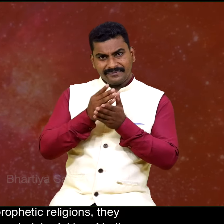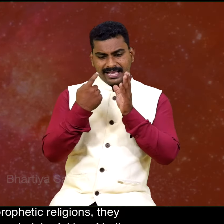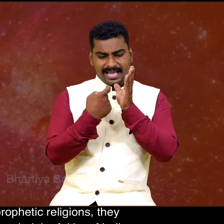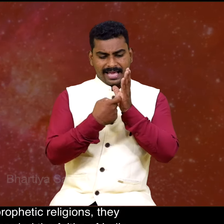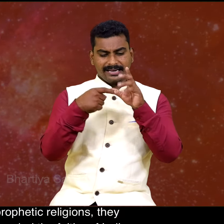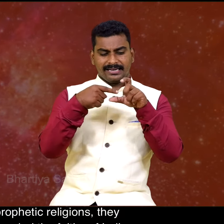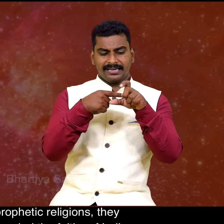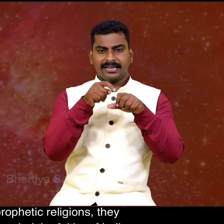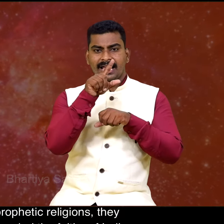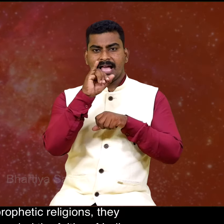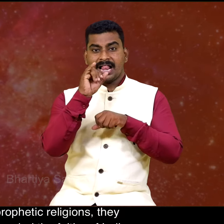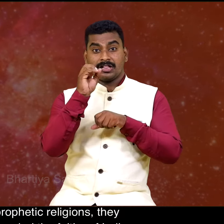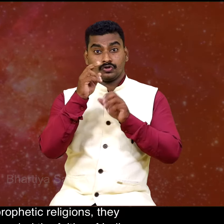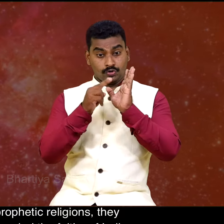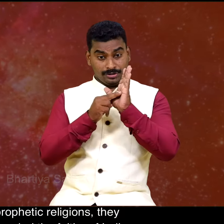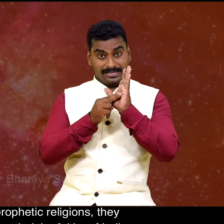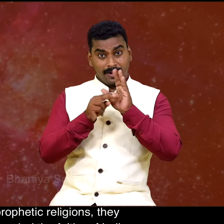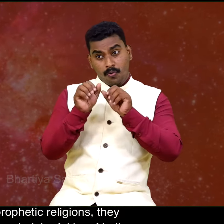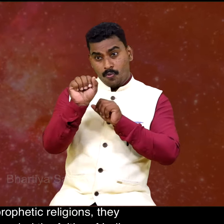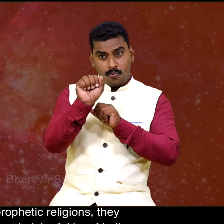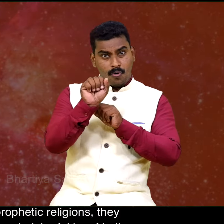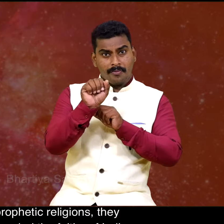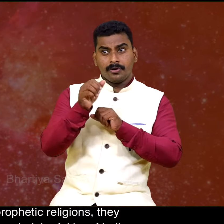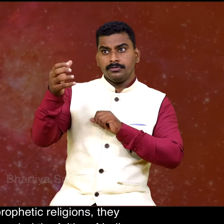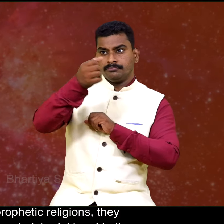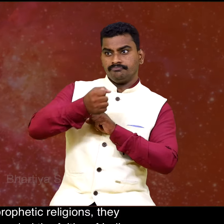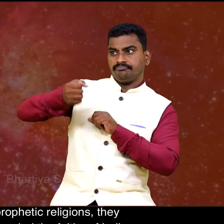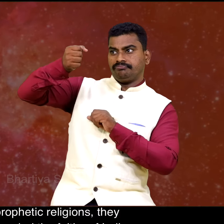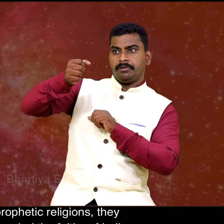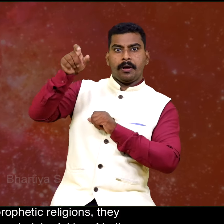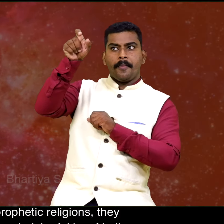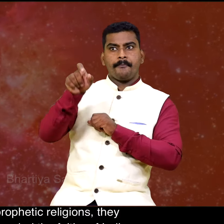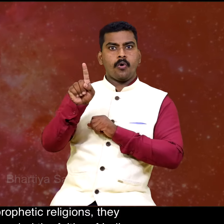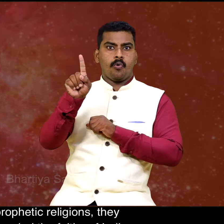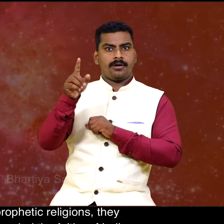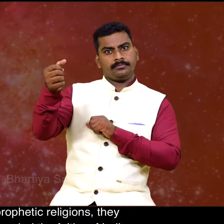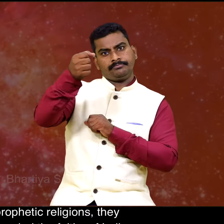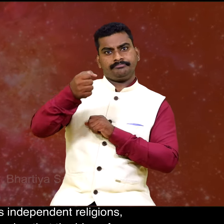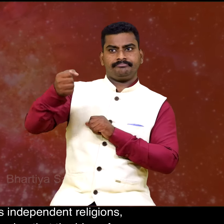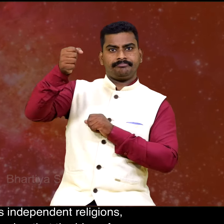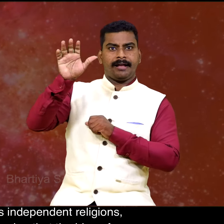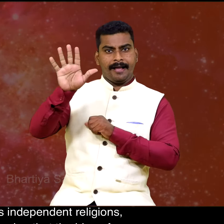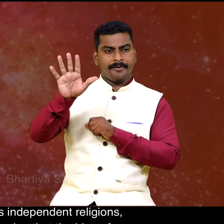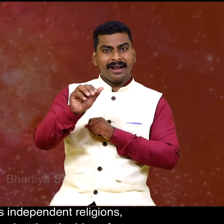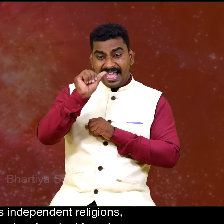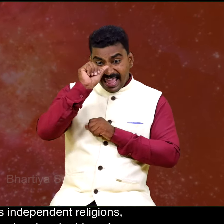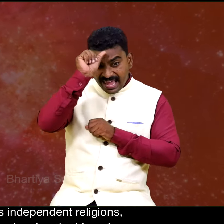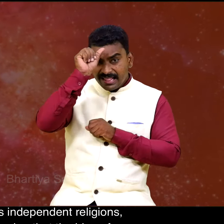they regarded the faiths that were prevalent in India as independent